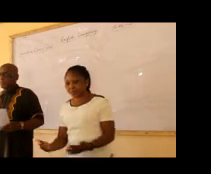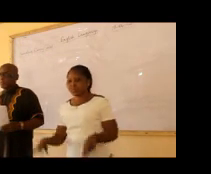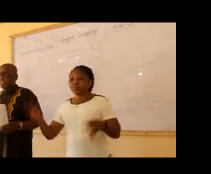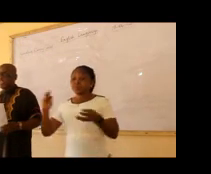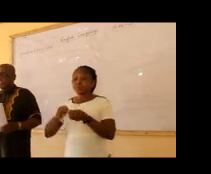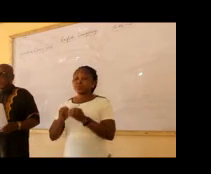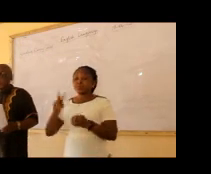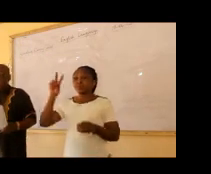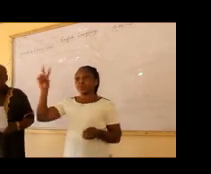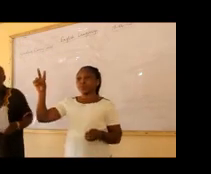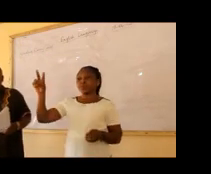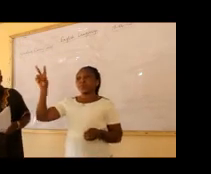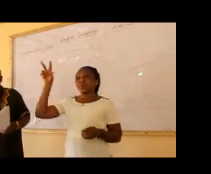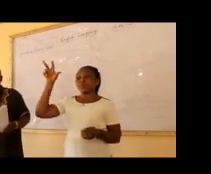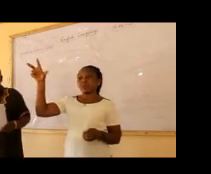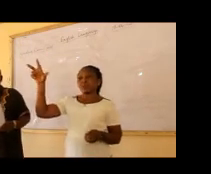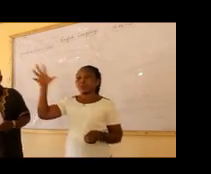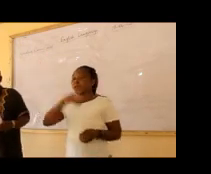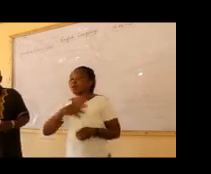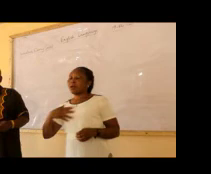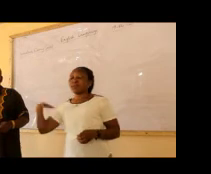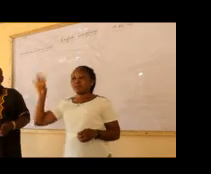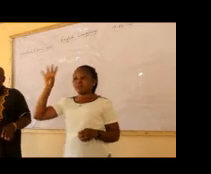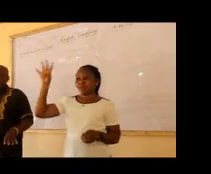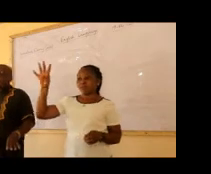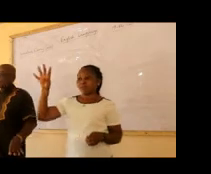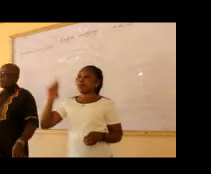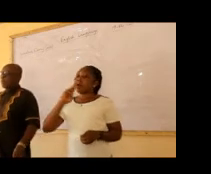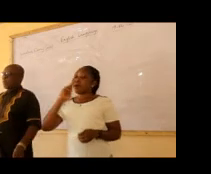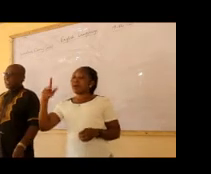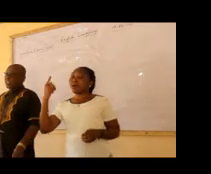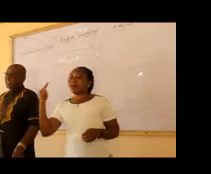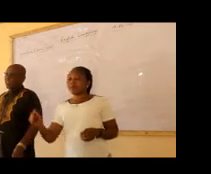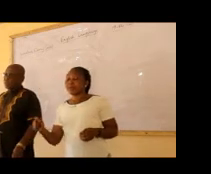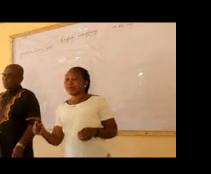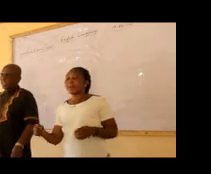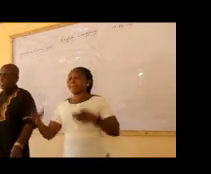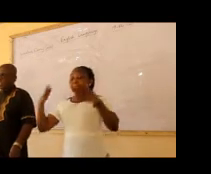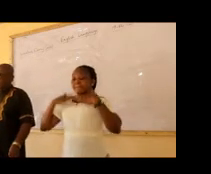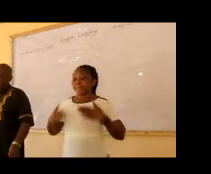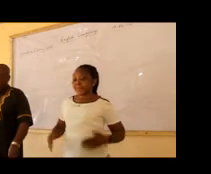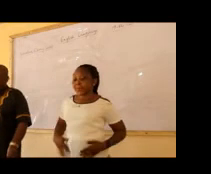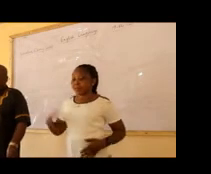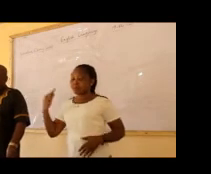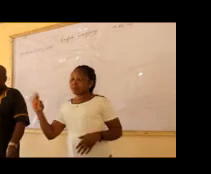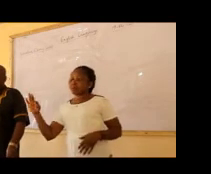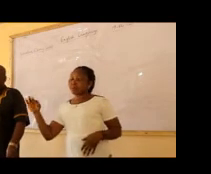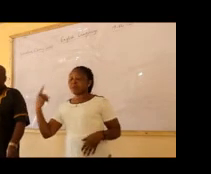2, 3, and 4 are the main body of the